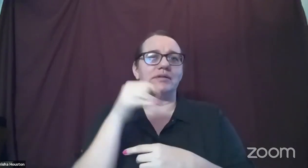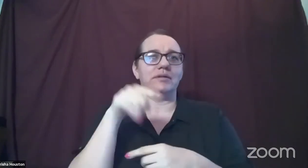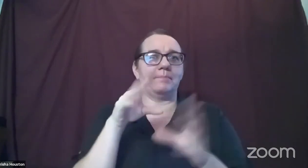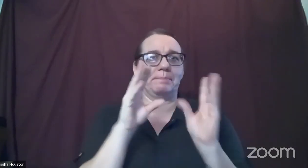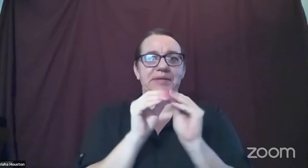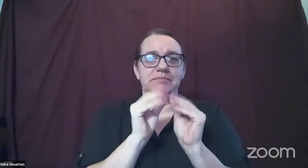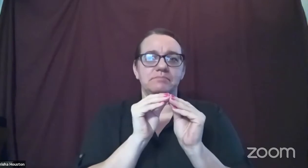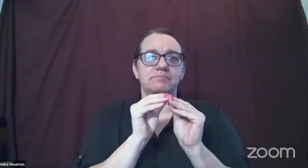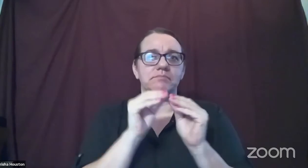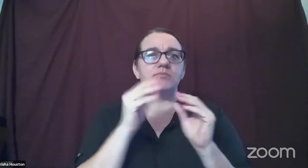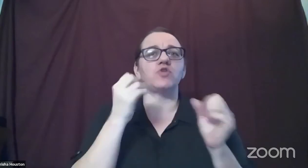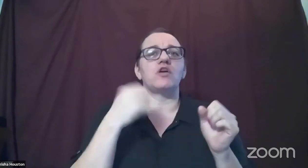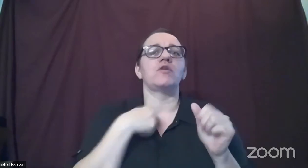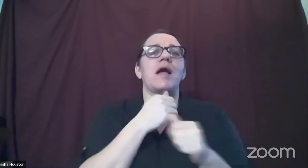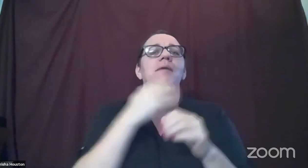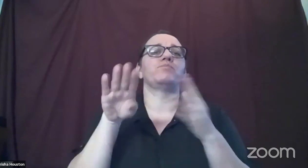All right, so we will adjourn the meeting